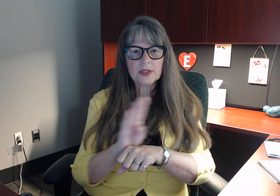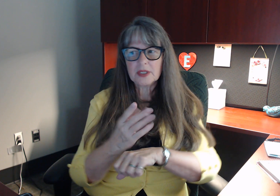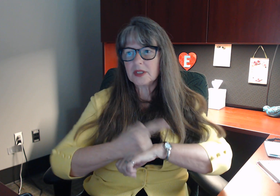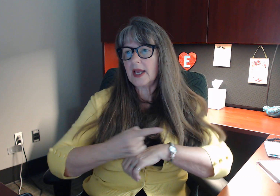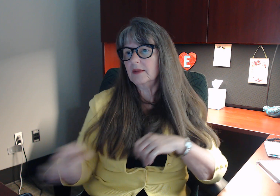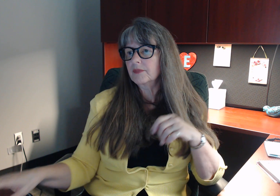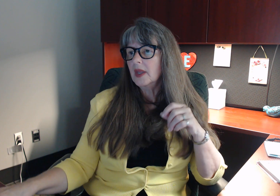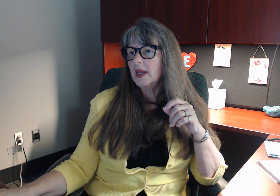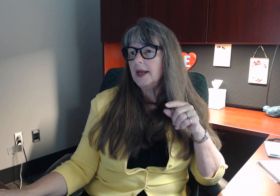Business Day.